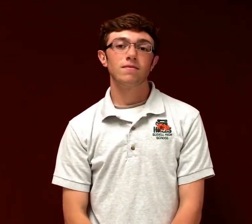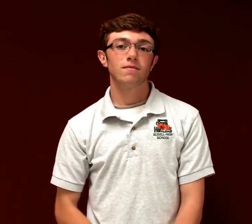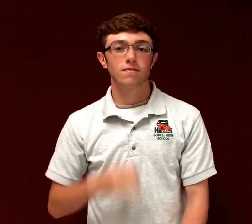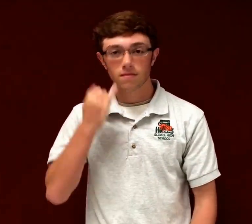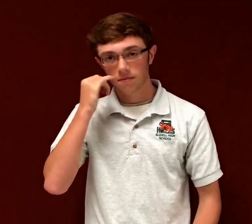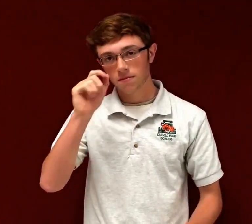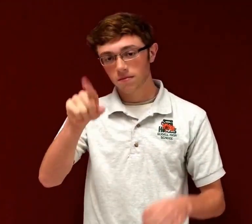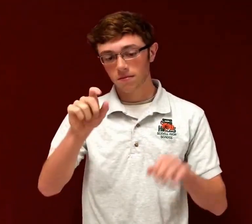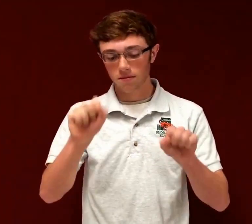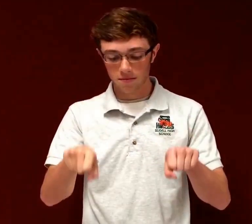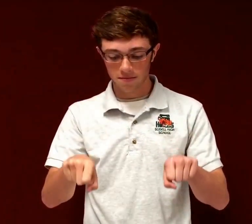Oh, won't do